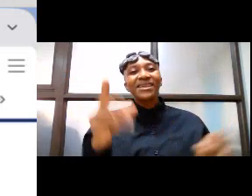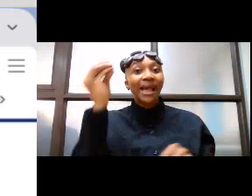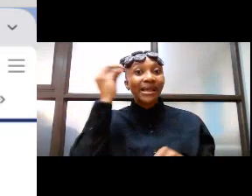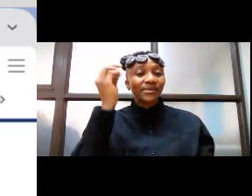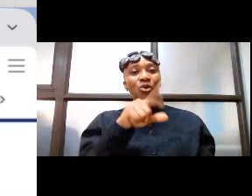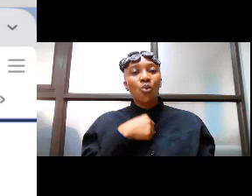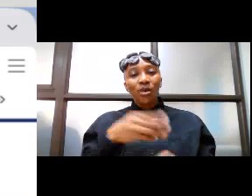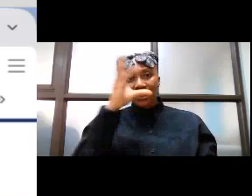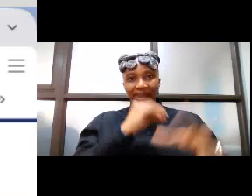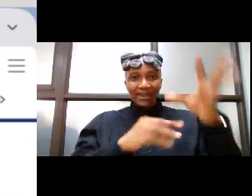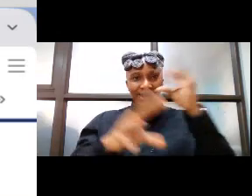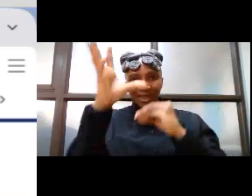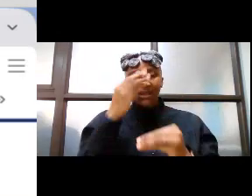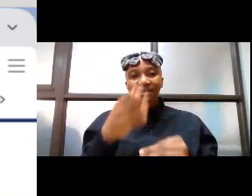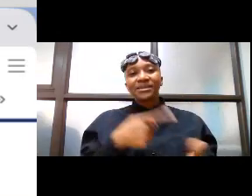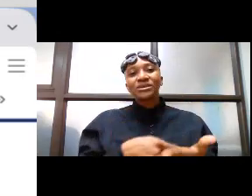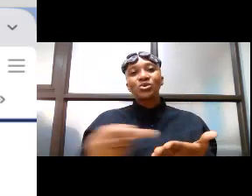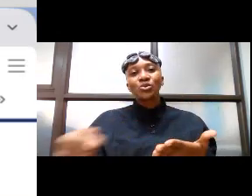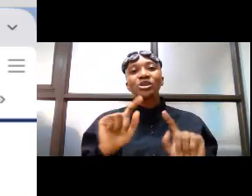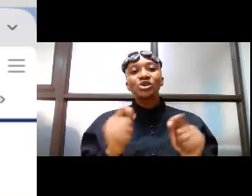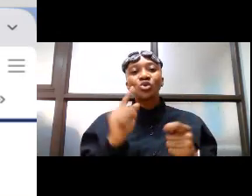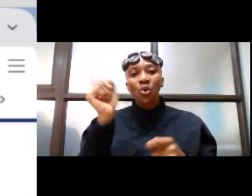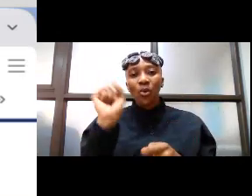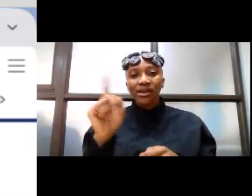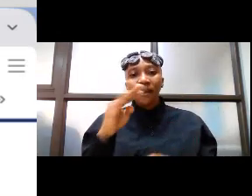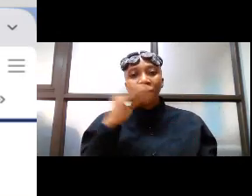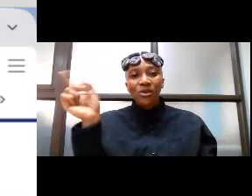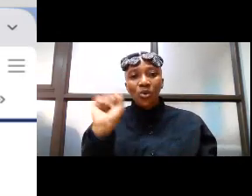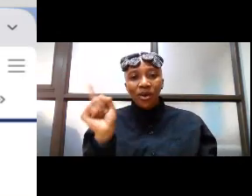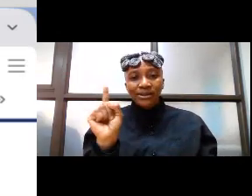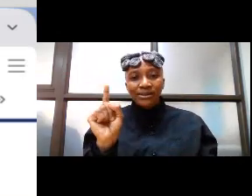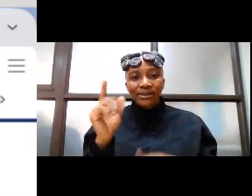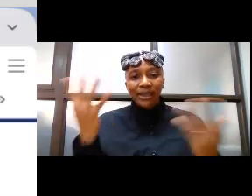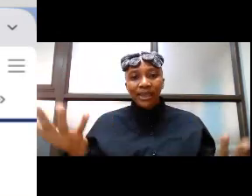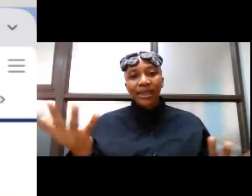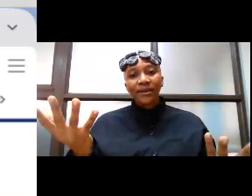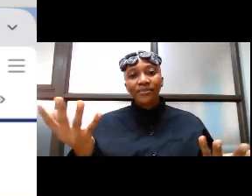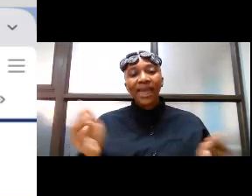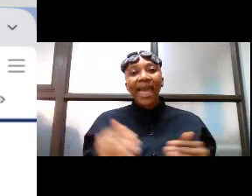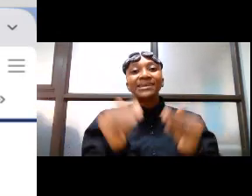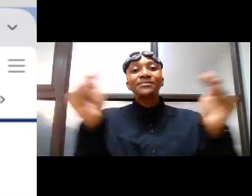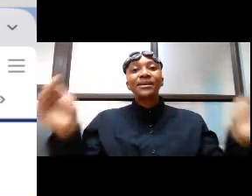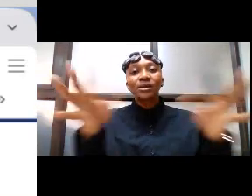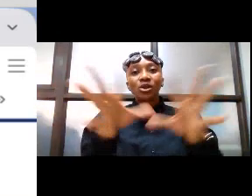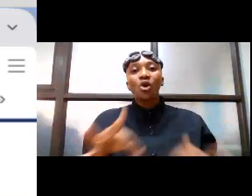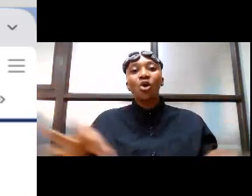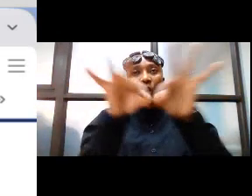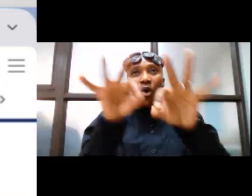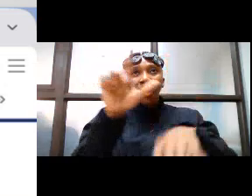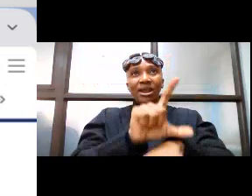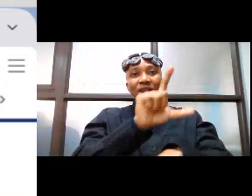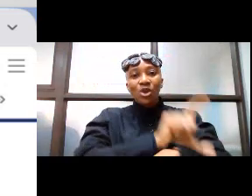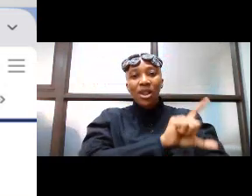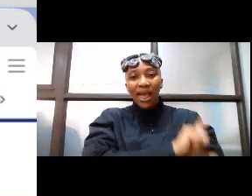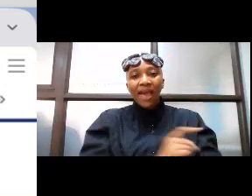so the expanded core curriculum, how will you explain it, in one